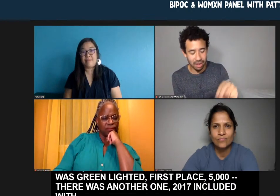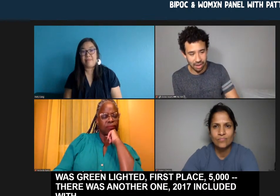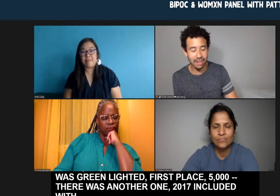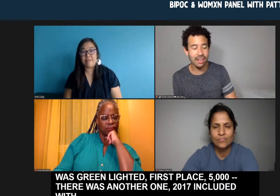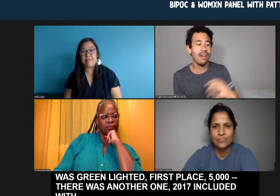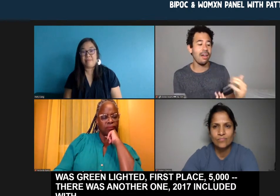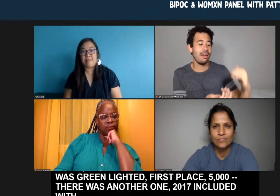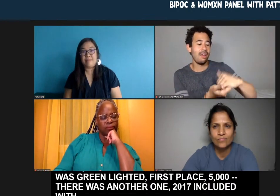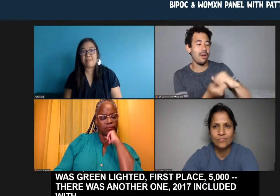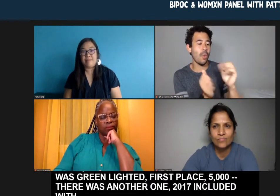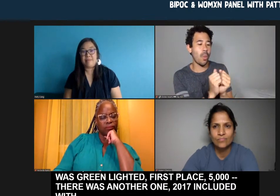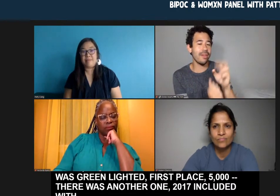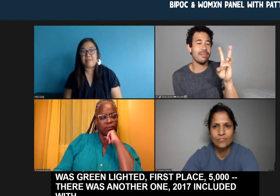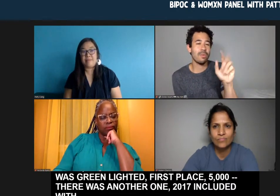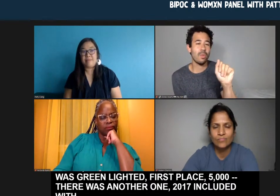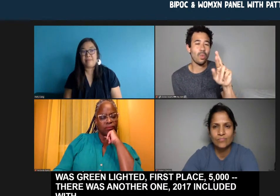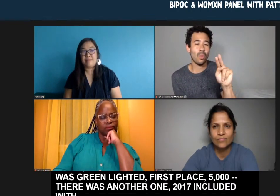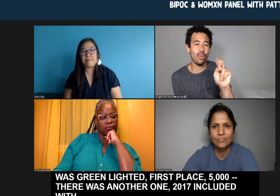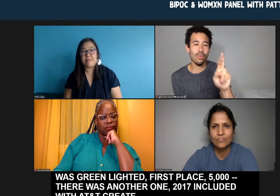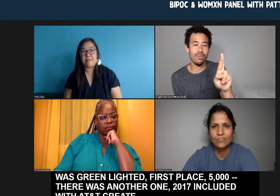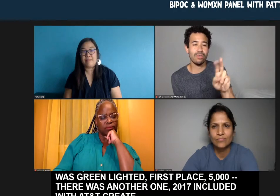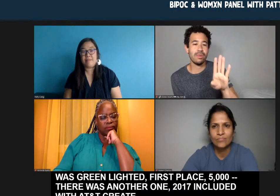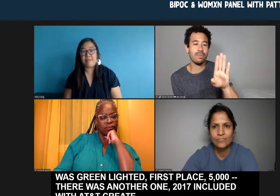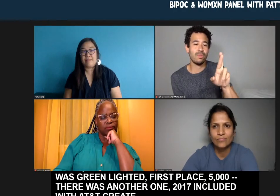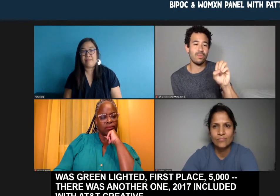Creative At, and with